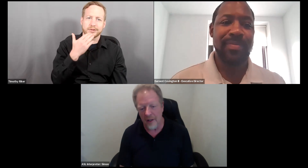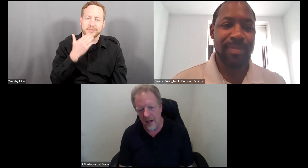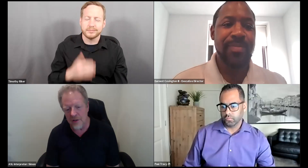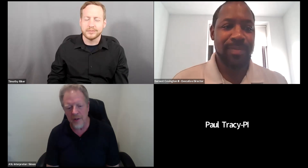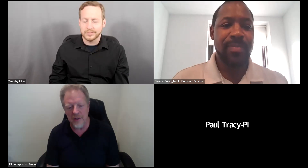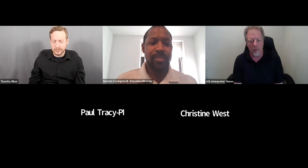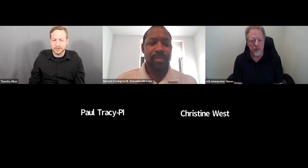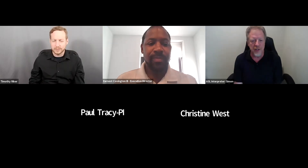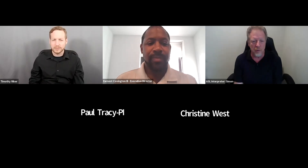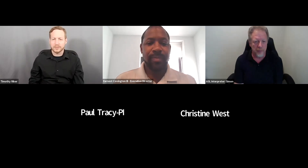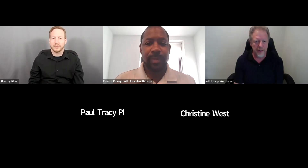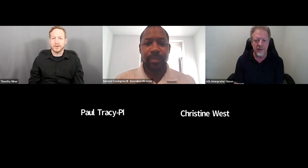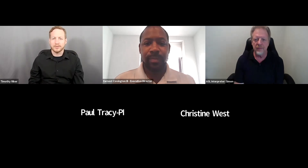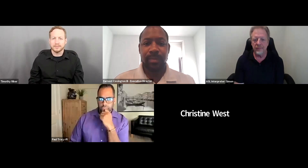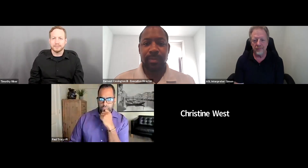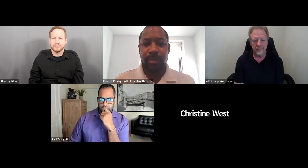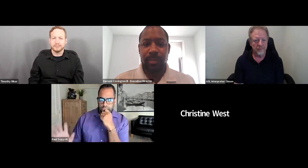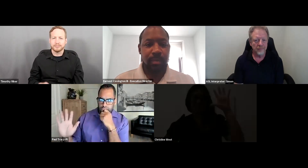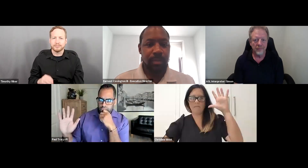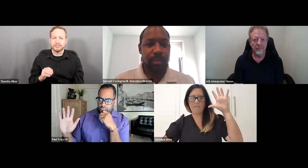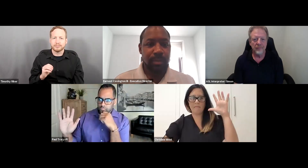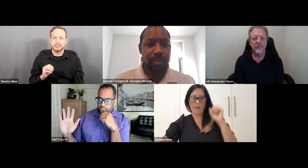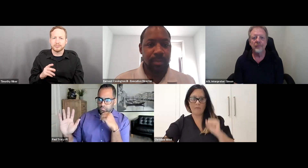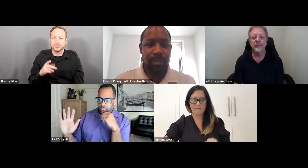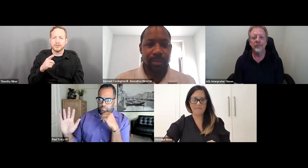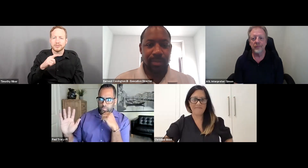they'll recognize their bids and they can proceed with the bids.